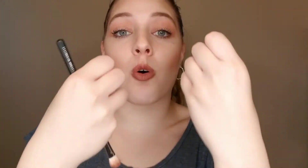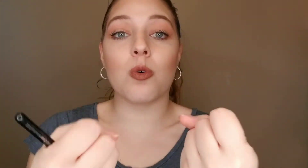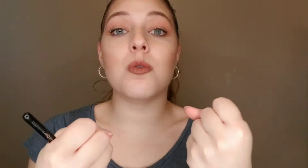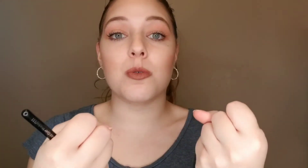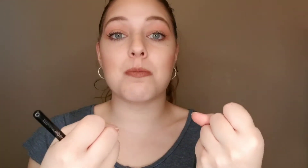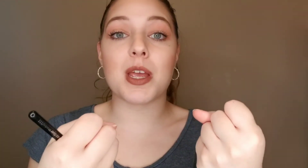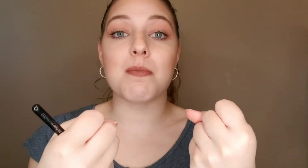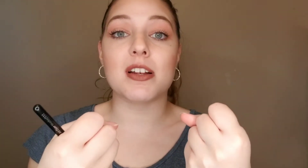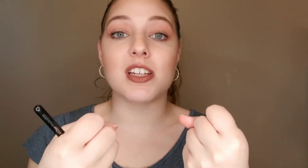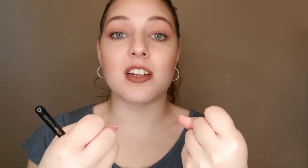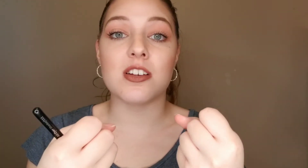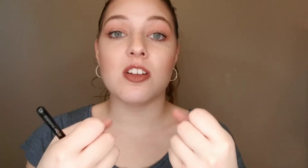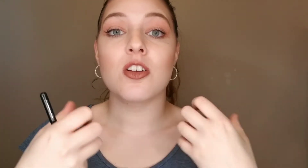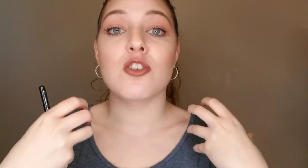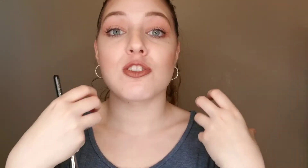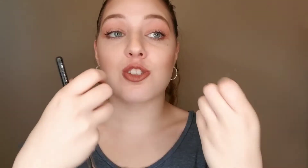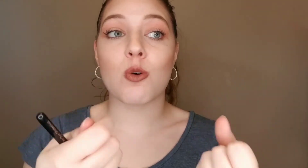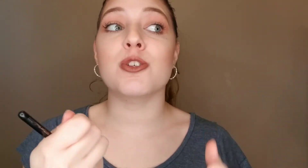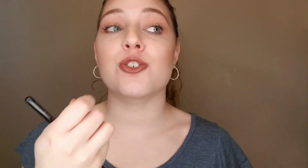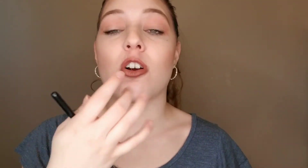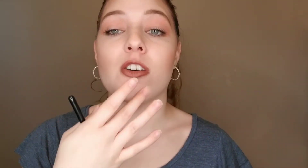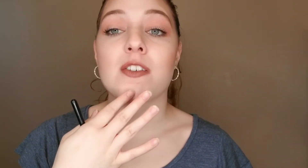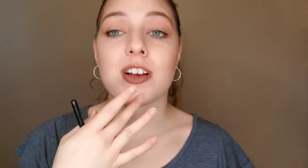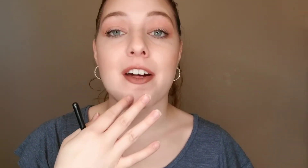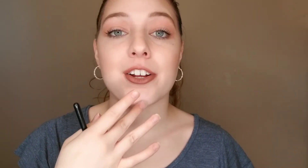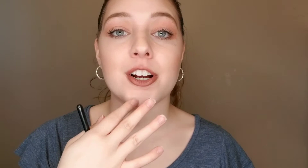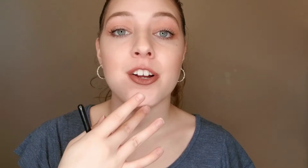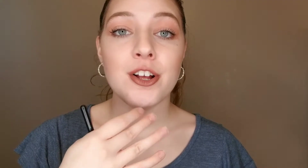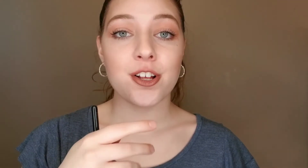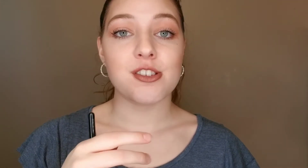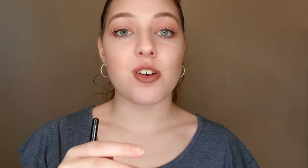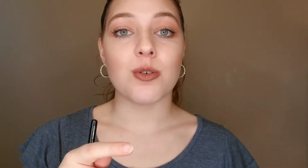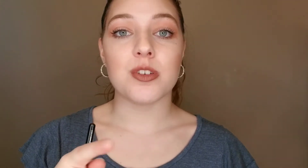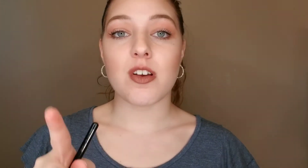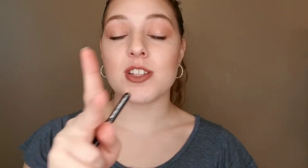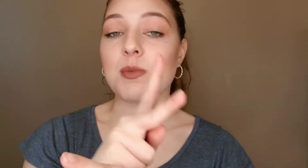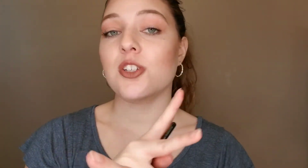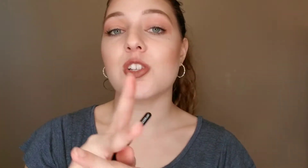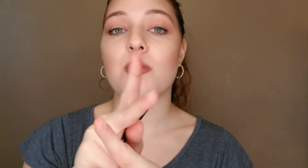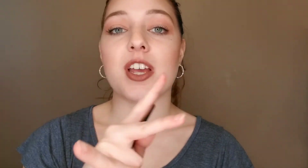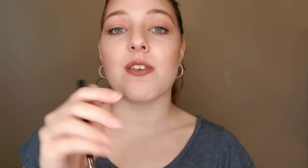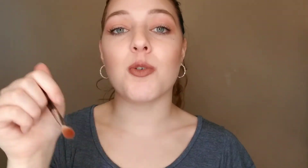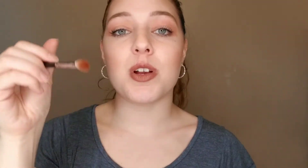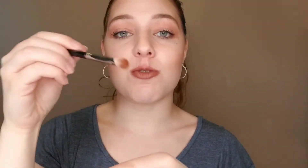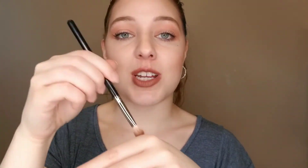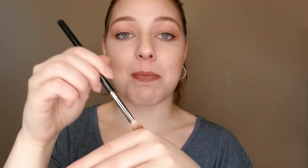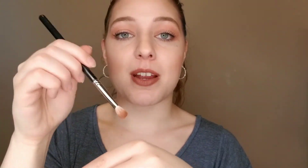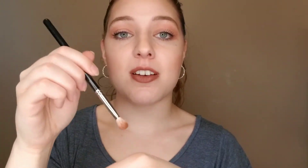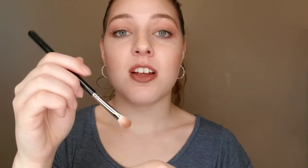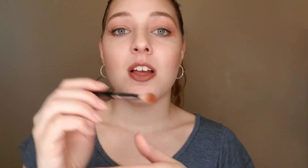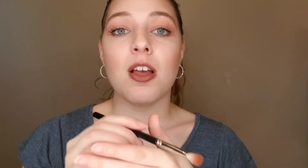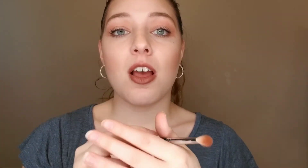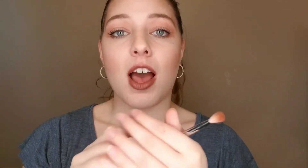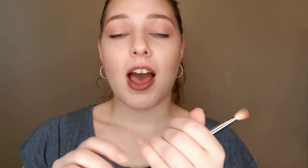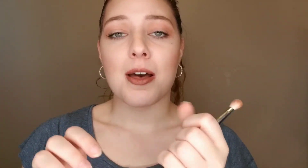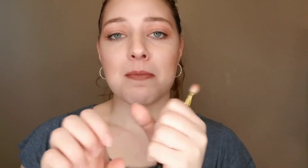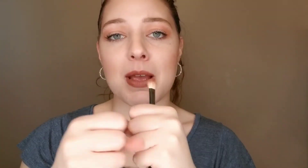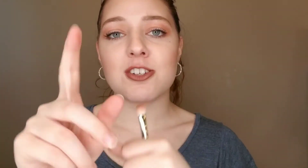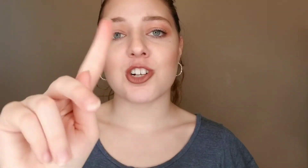so pigmented, so strong of a color. So you have to be so careful when you dip in. Make sure